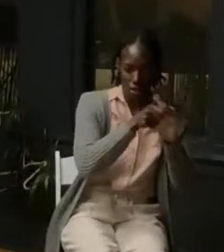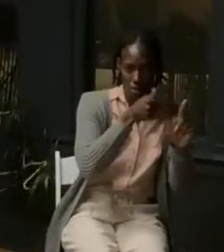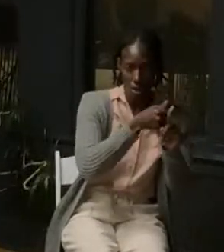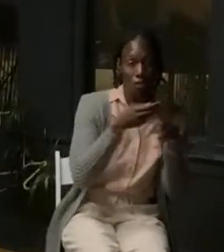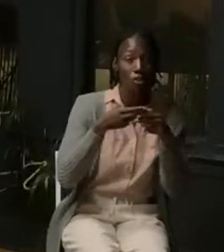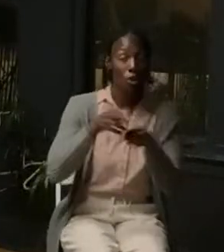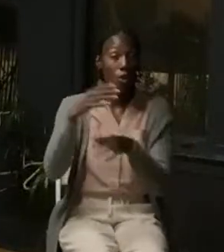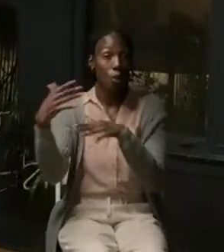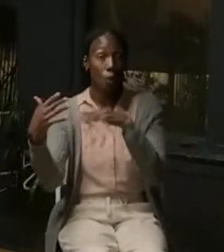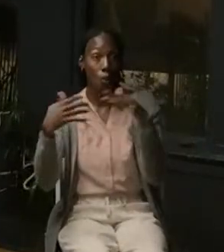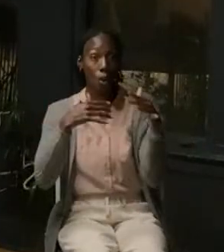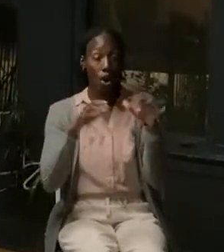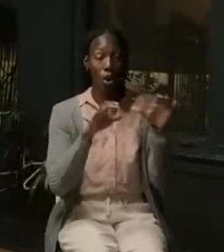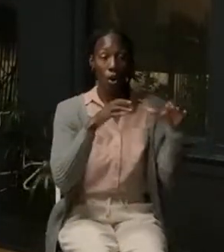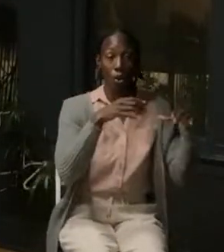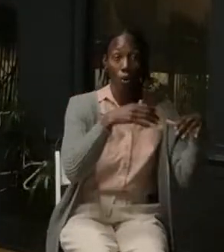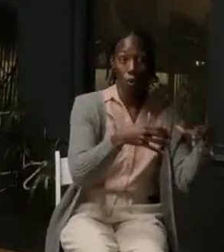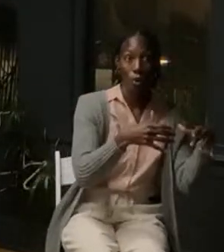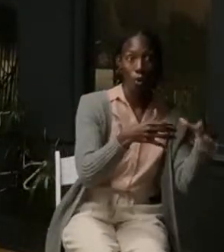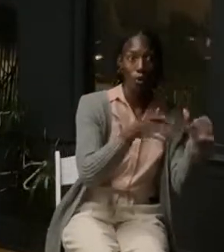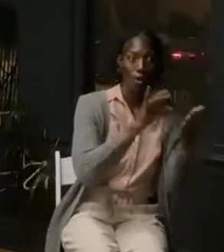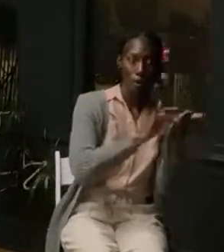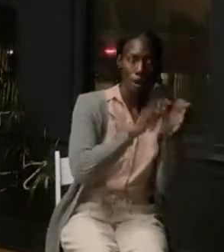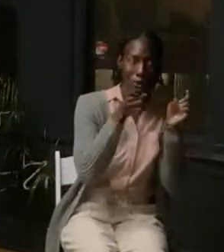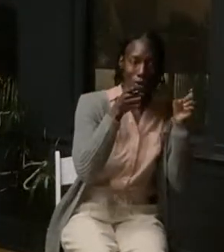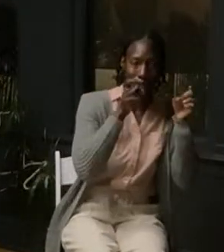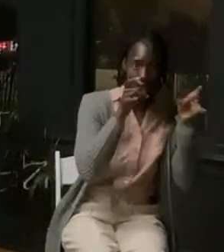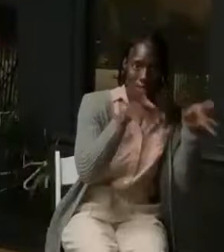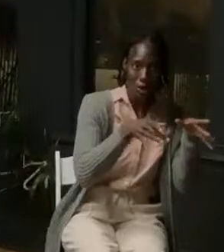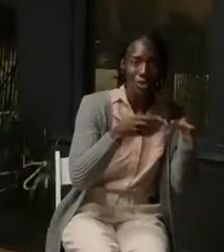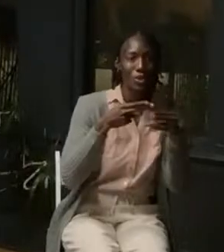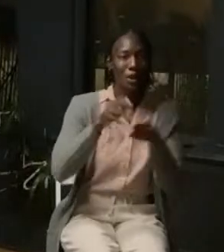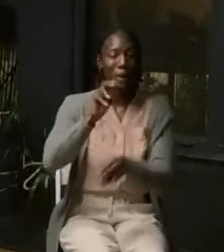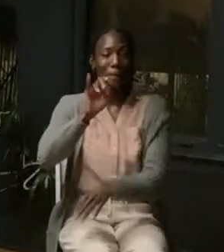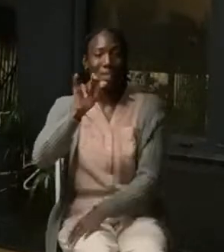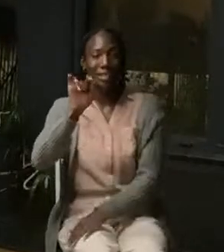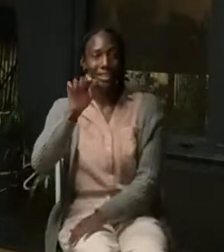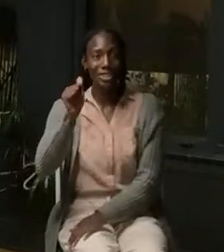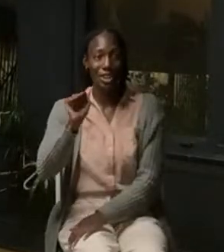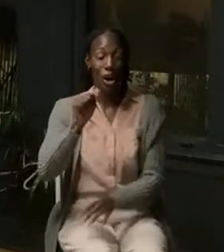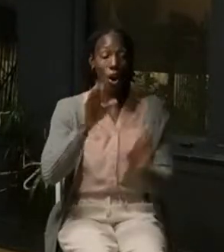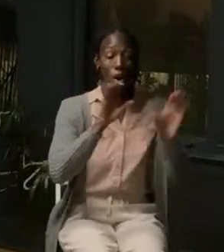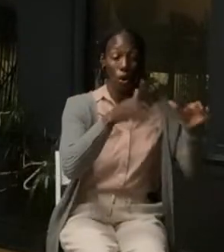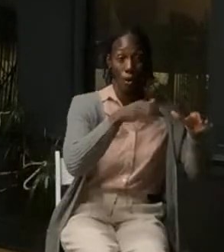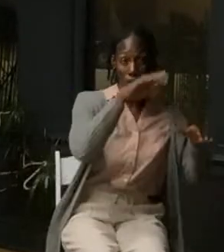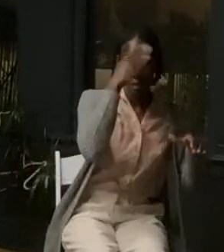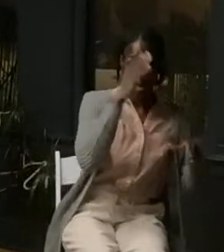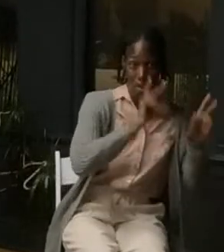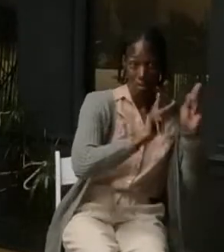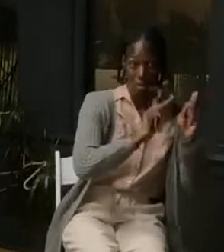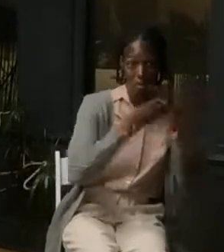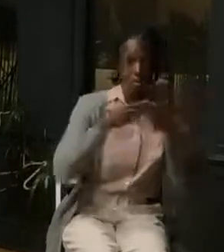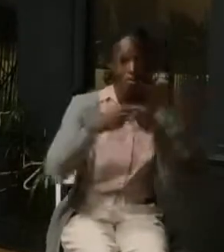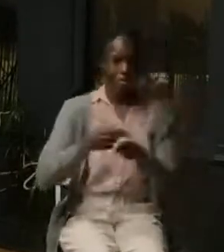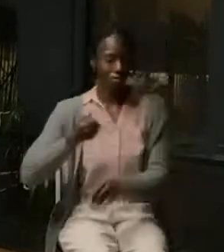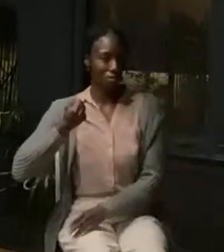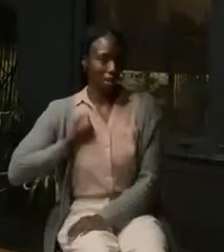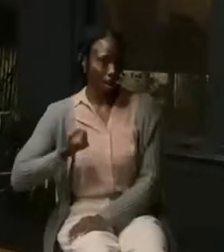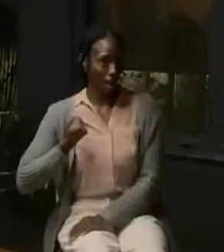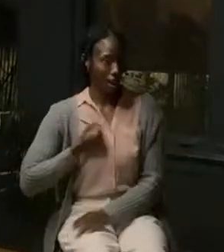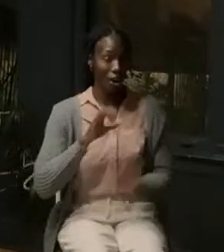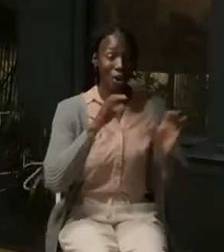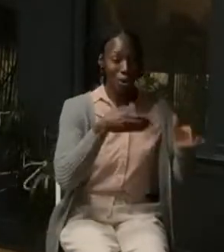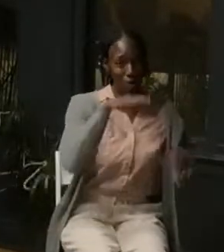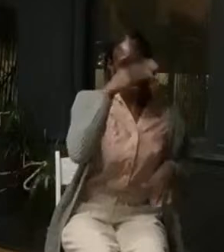is a militia. A group of black people is a gang. A group of black teachers is